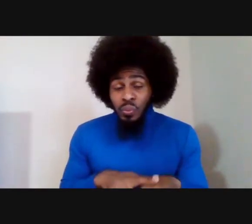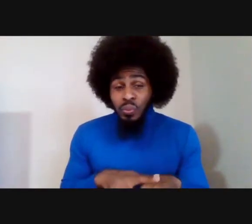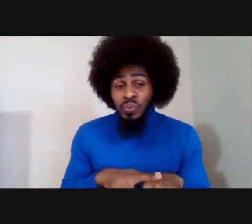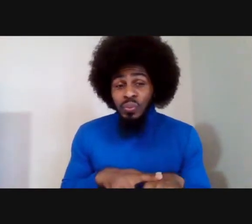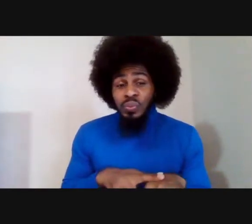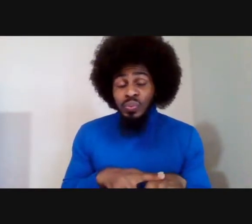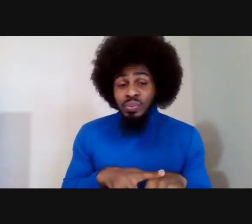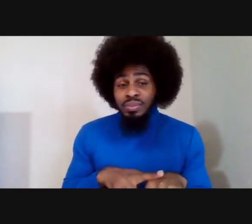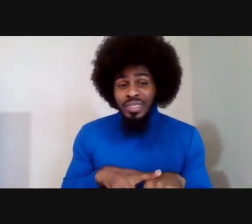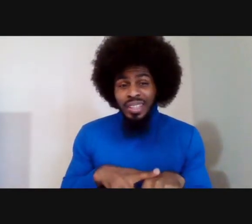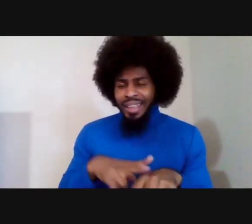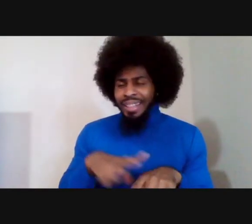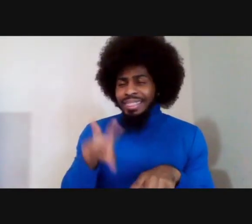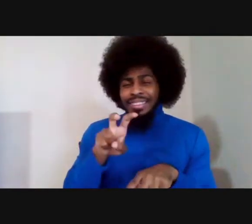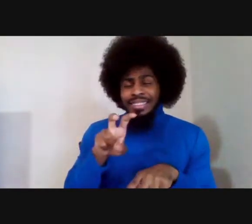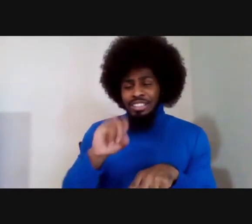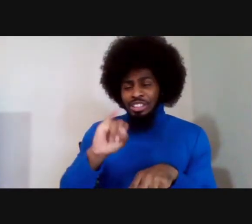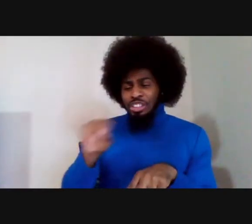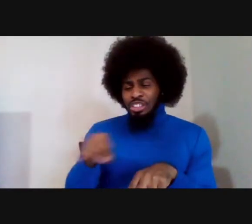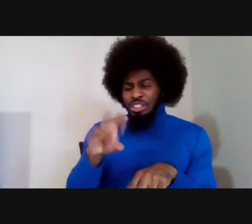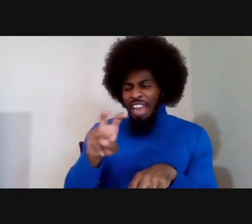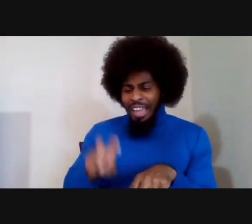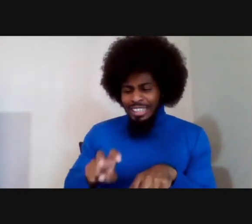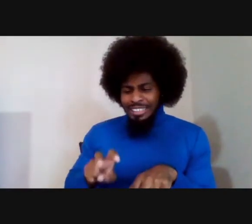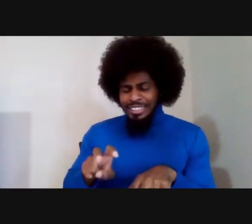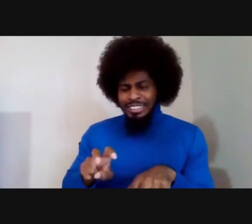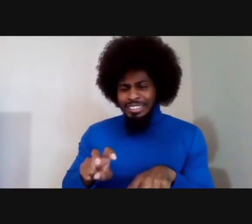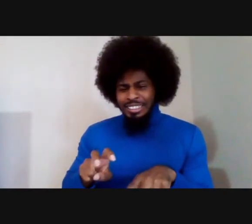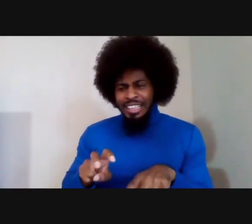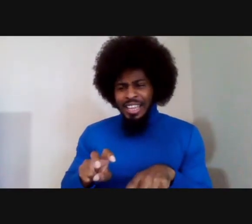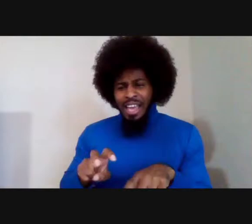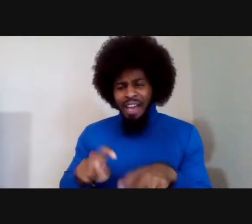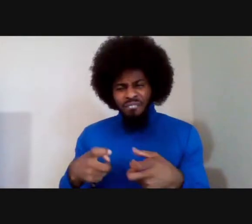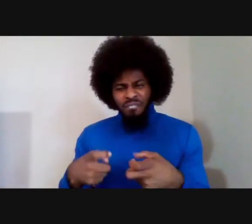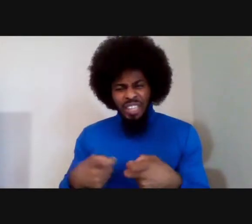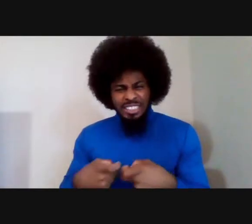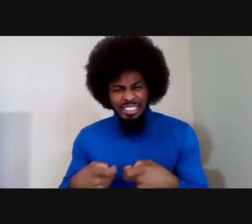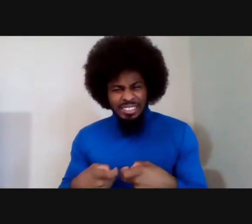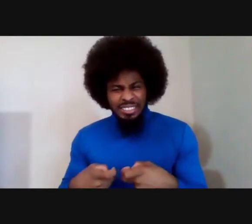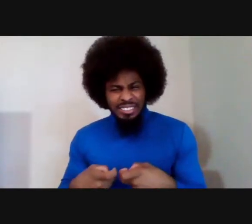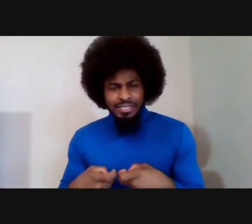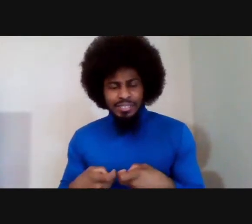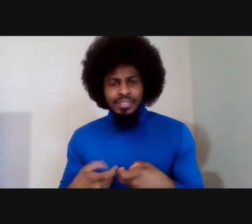The Jazz of Physics has been an auntie. All of